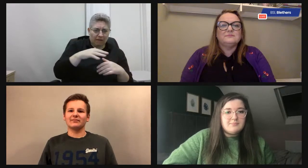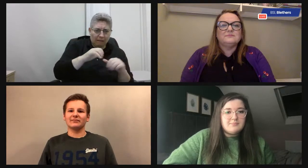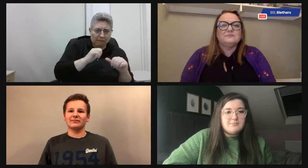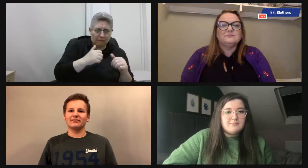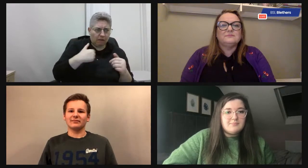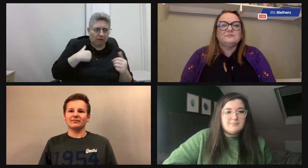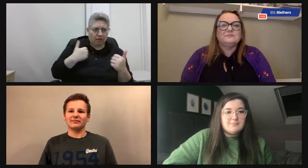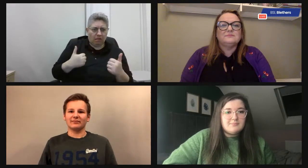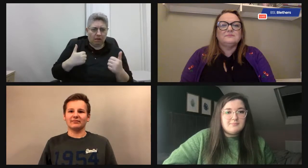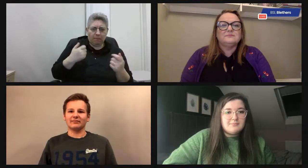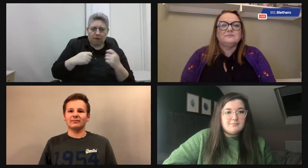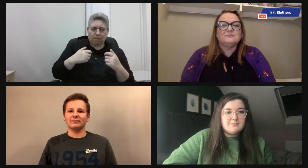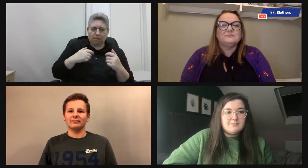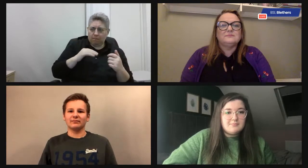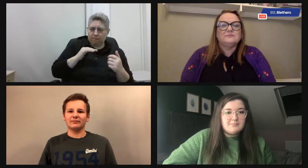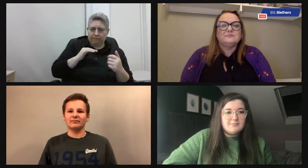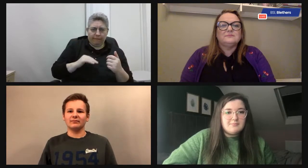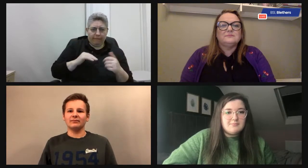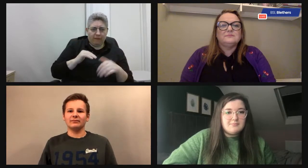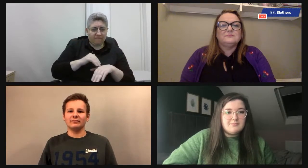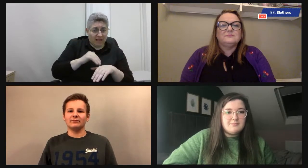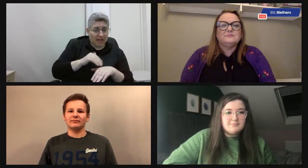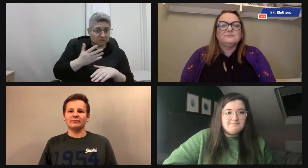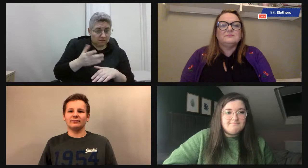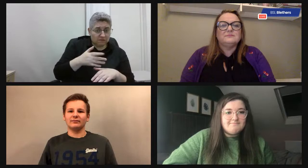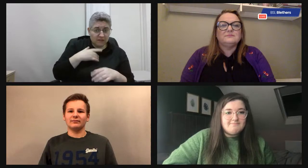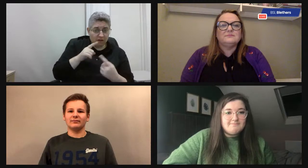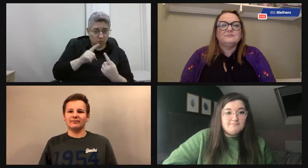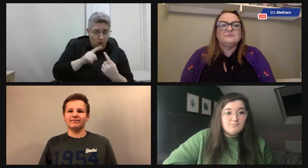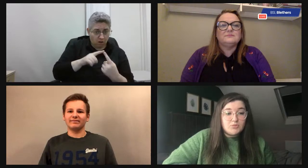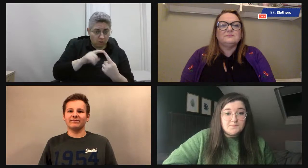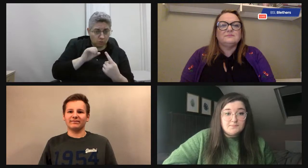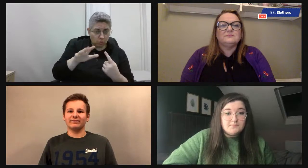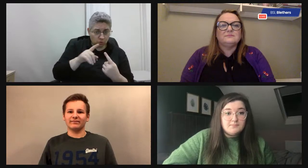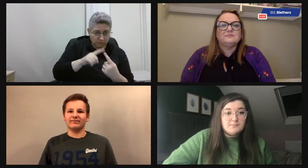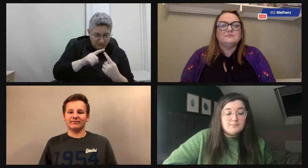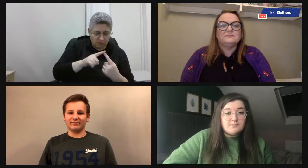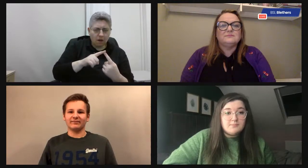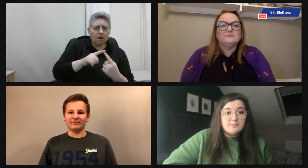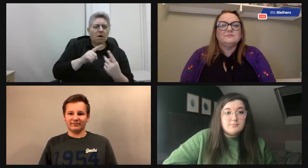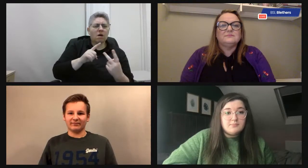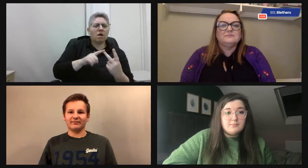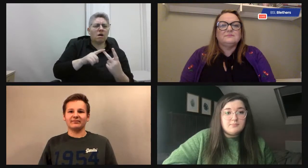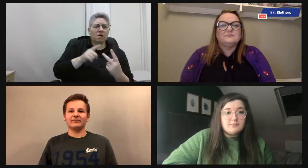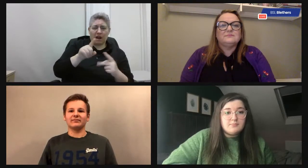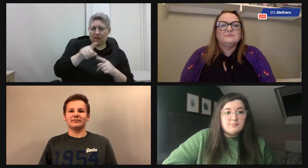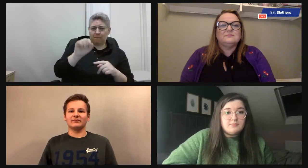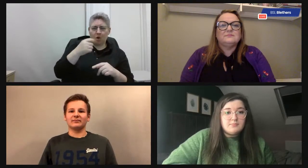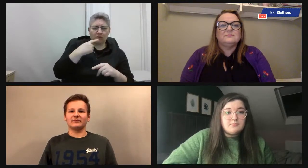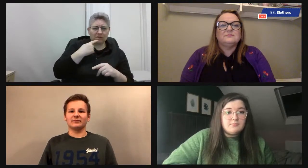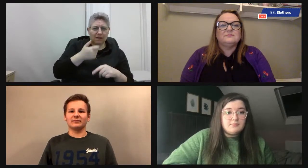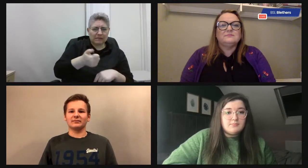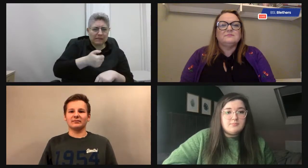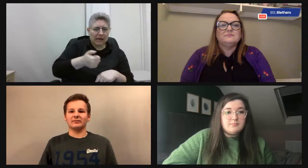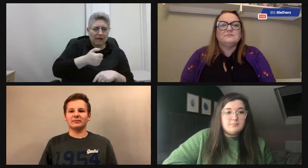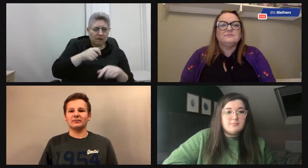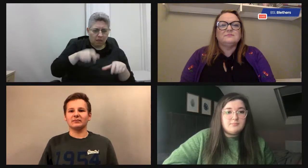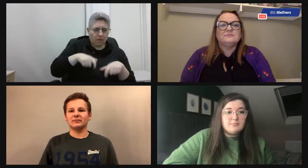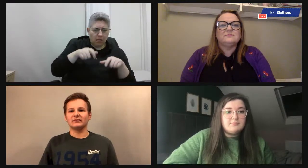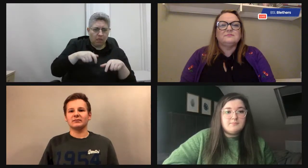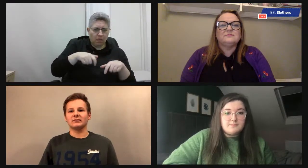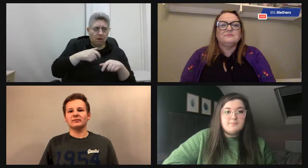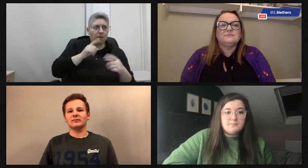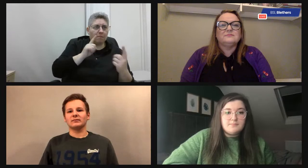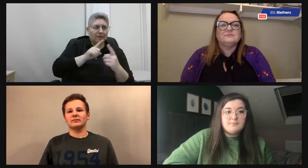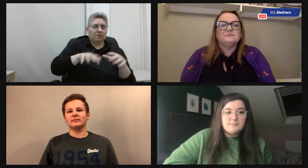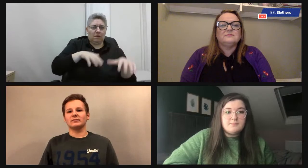in terms of well-being, your family, what you look like, all of these kinds of things can be compared on social media, and that can really affect